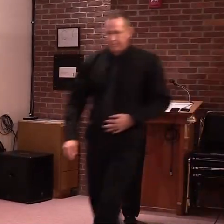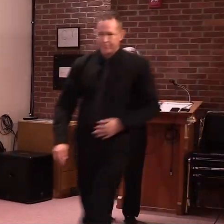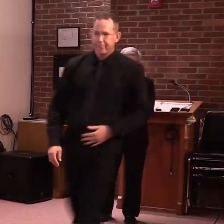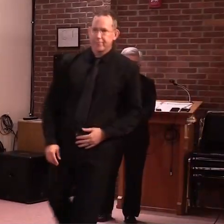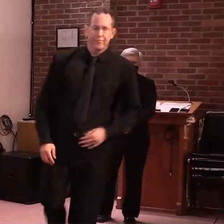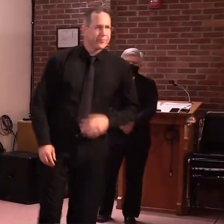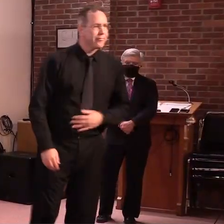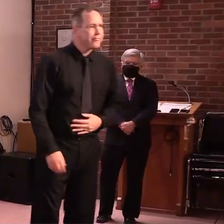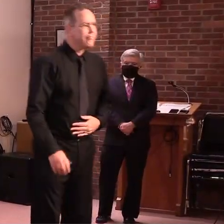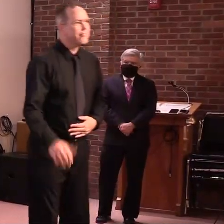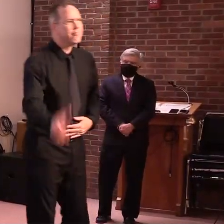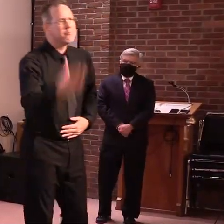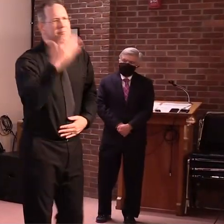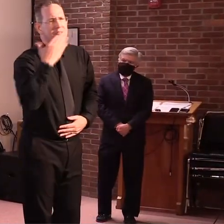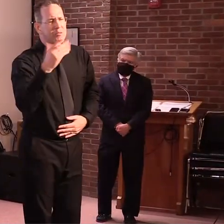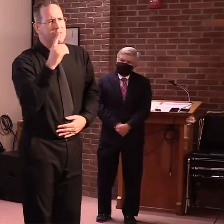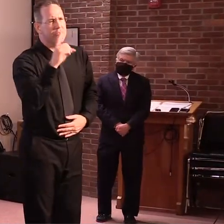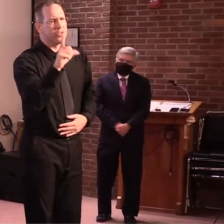Thank you, Dr. Levine.